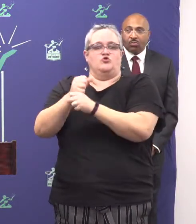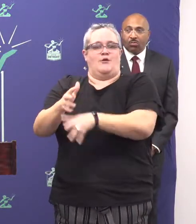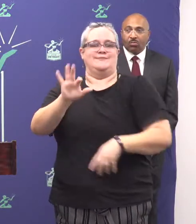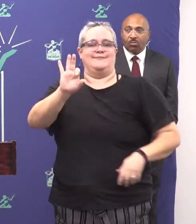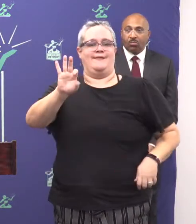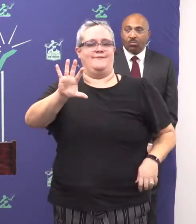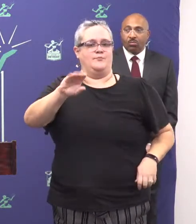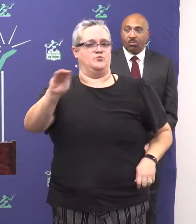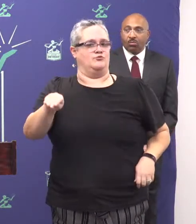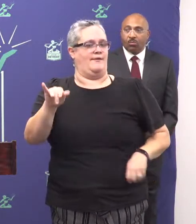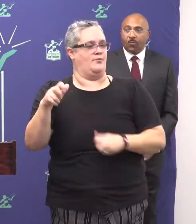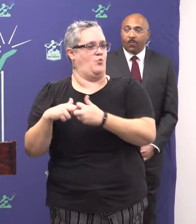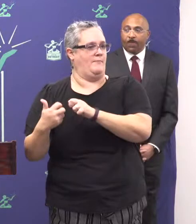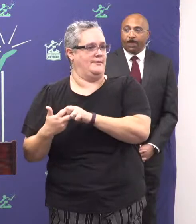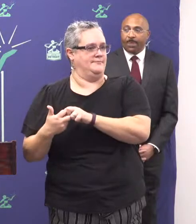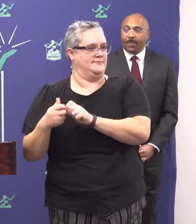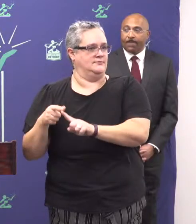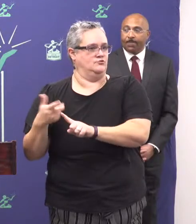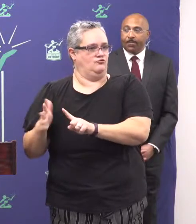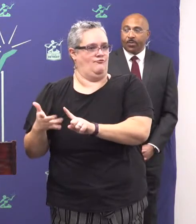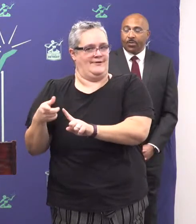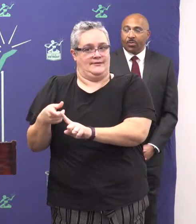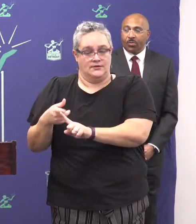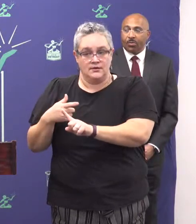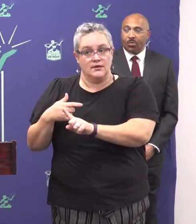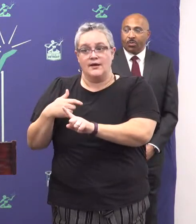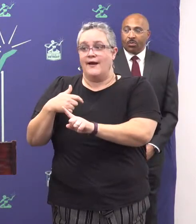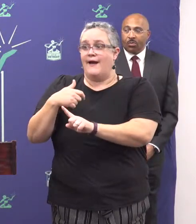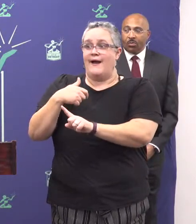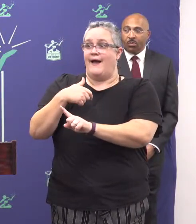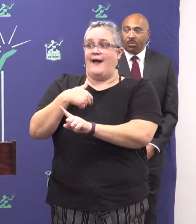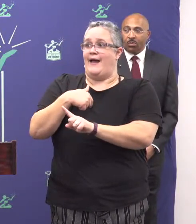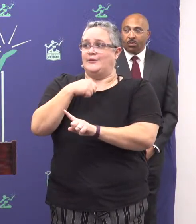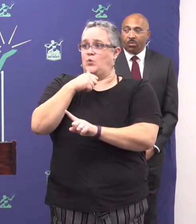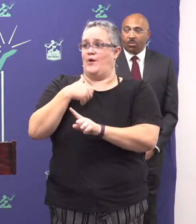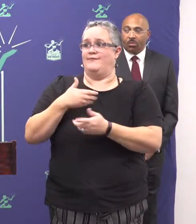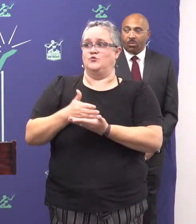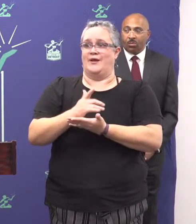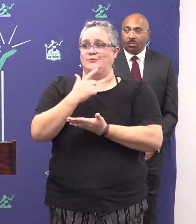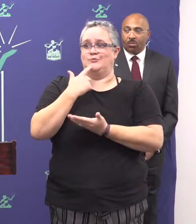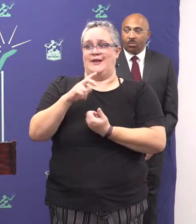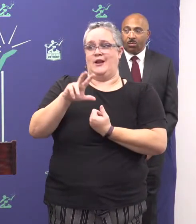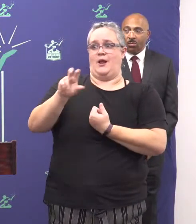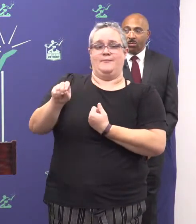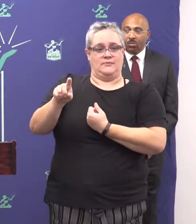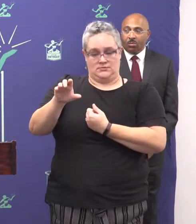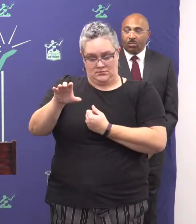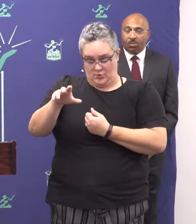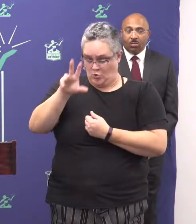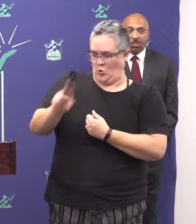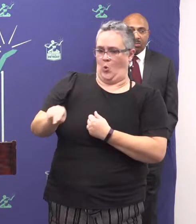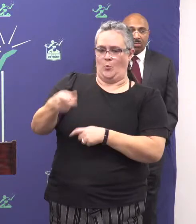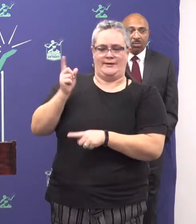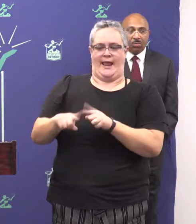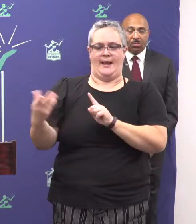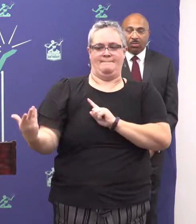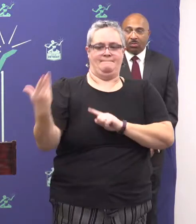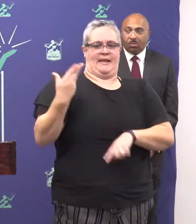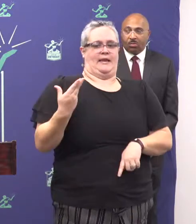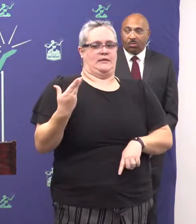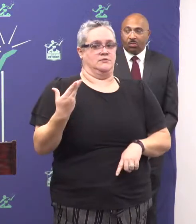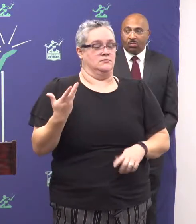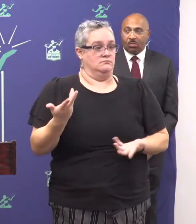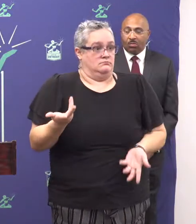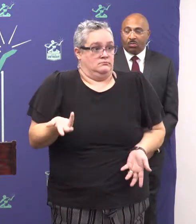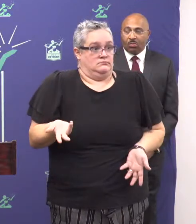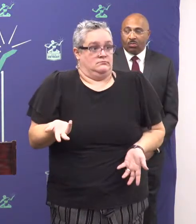of the problems. But I do not have a right to say to companies, you can't submit a bid. And so I don't